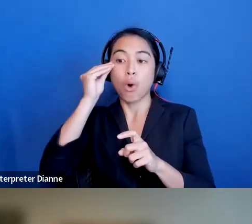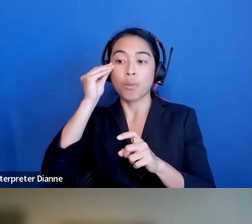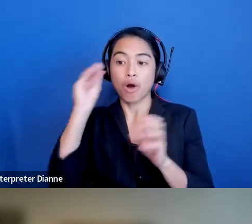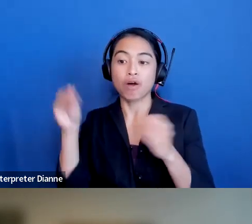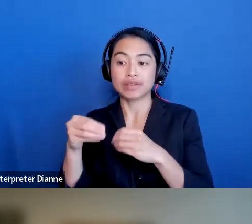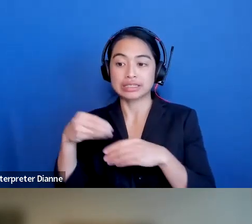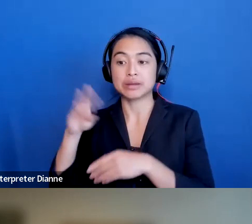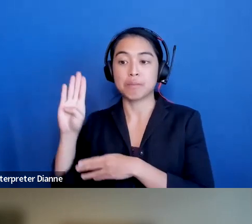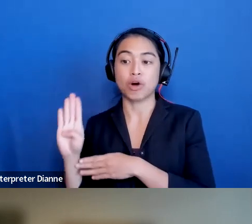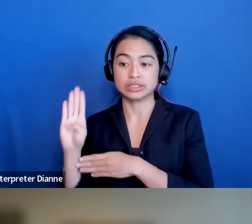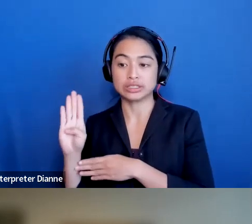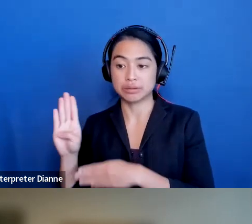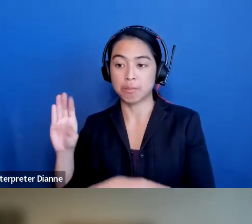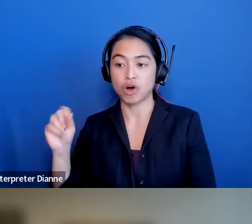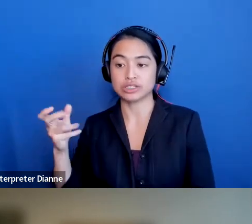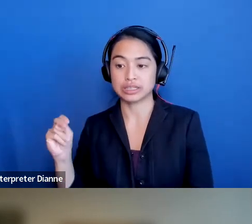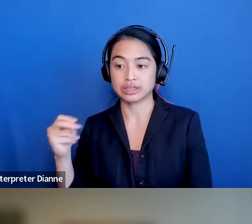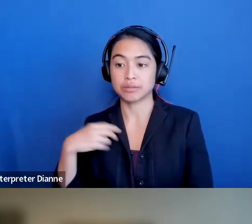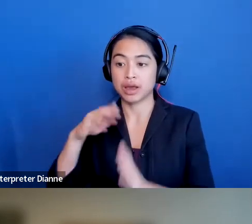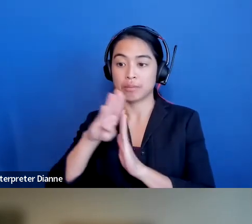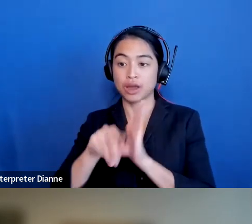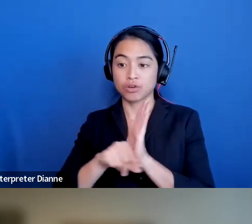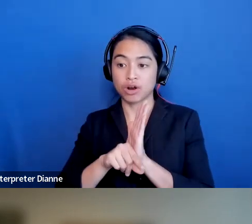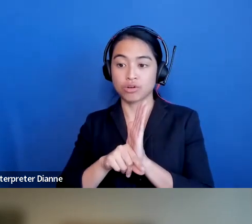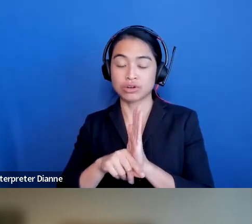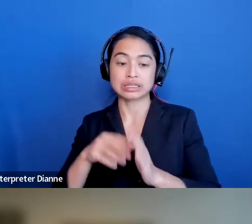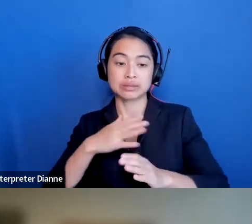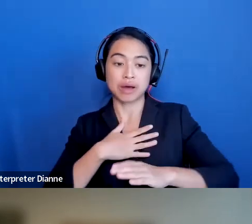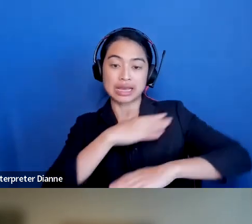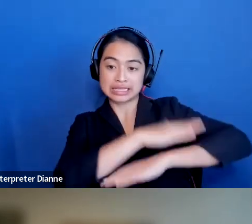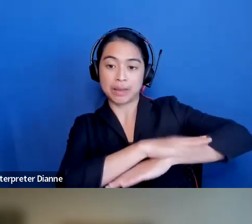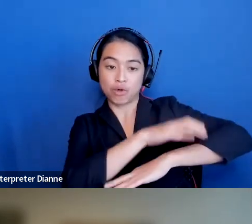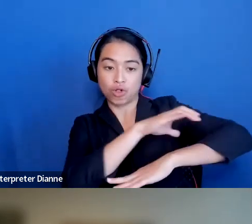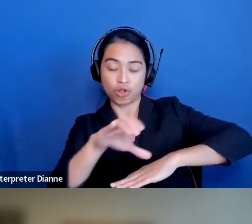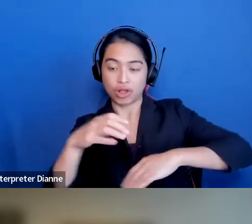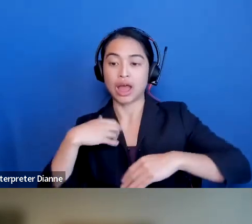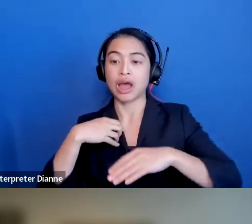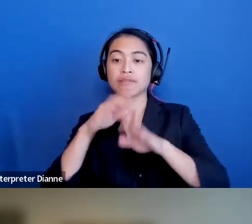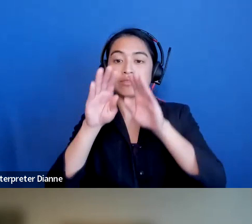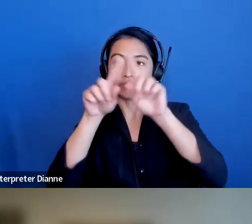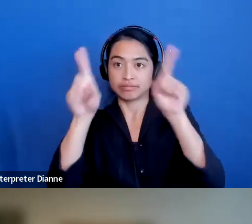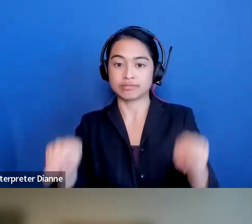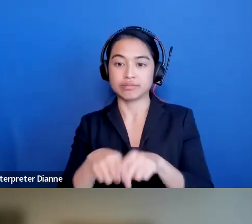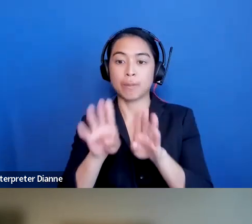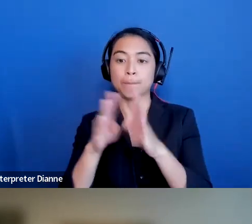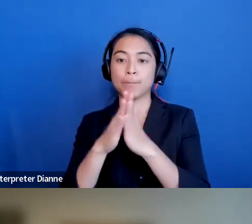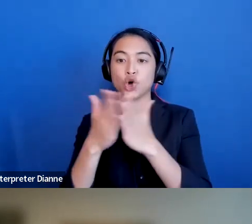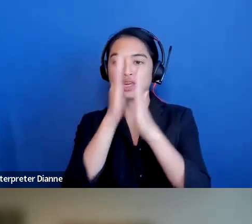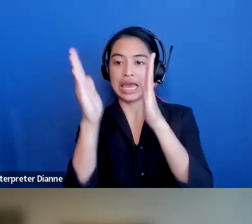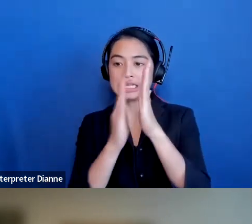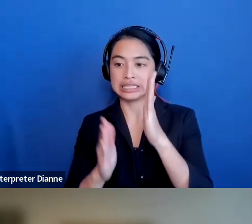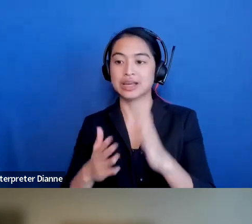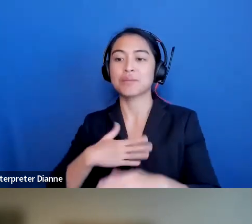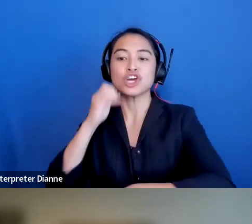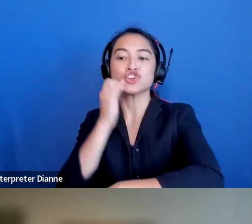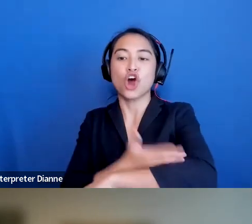in Boston. My background is a piece of my table with a bookcase, my daughter's a betta